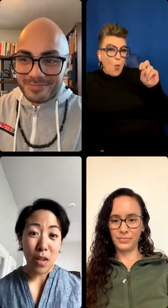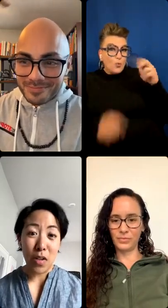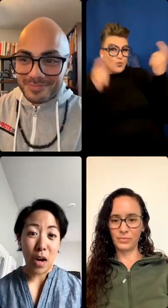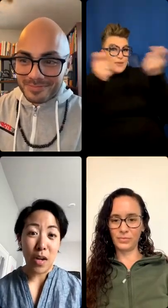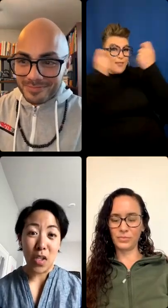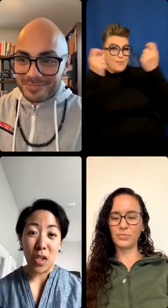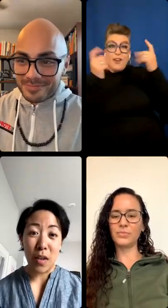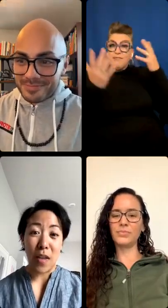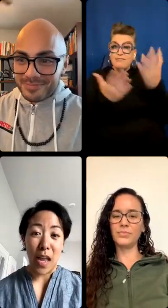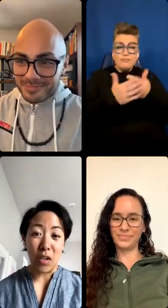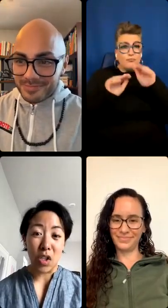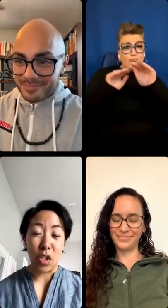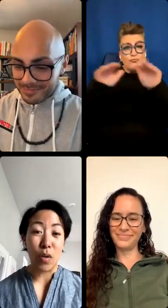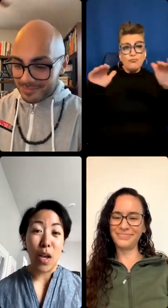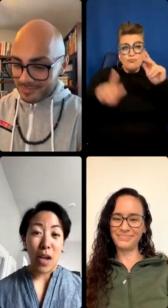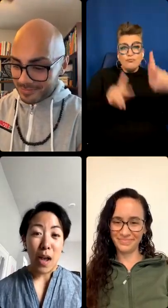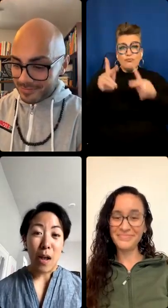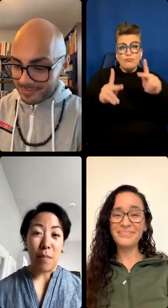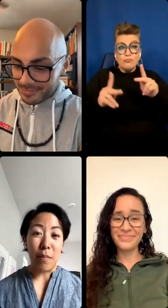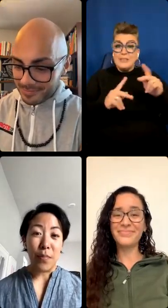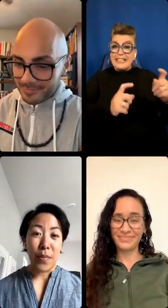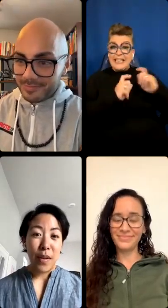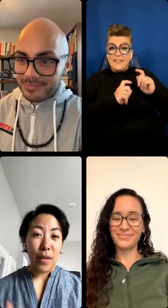share with others our initiative and